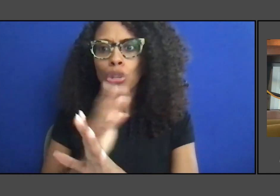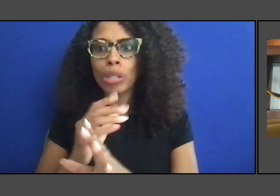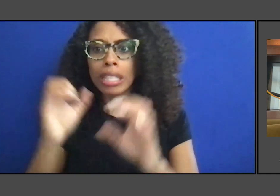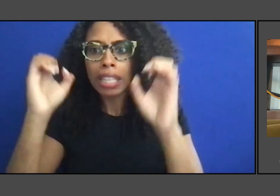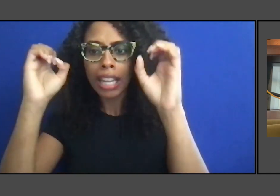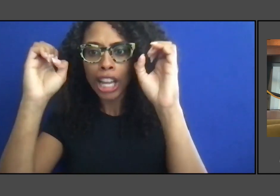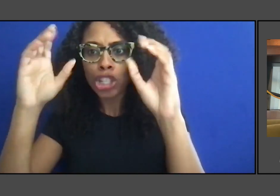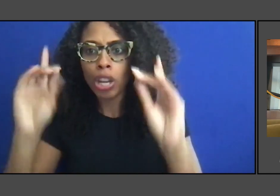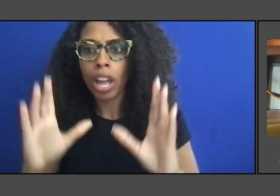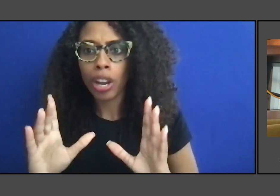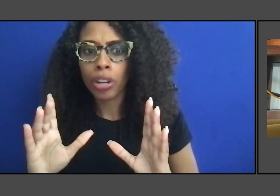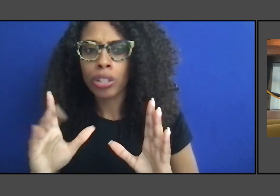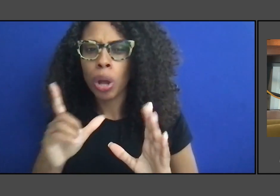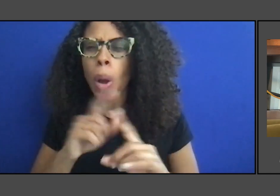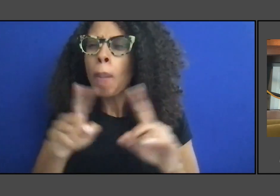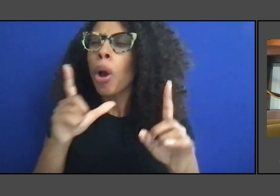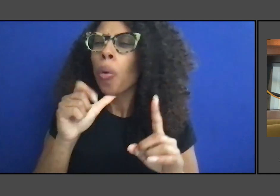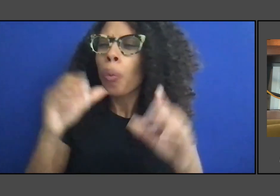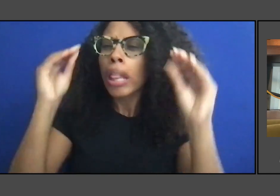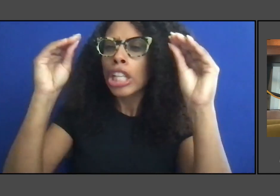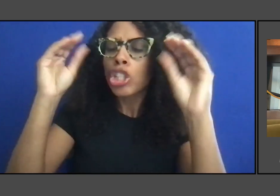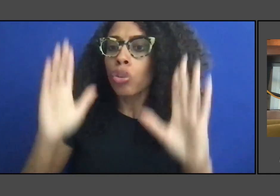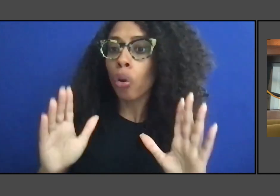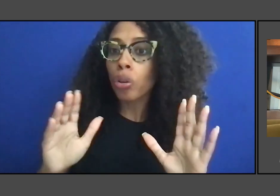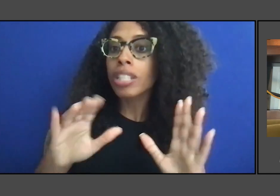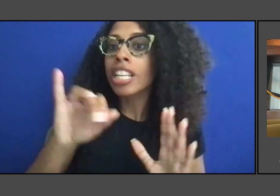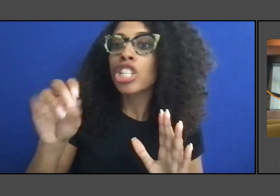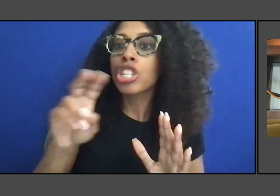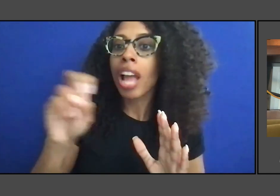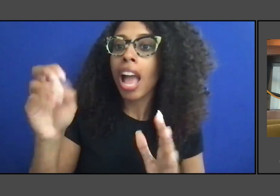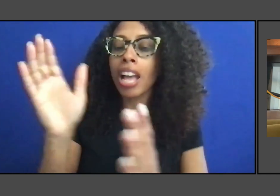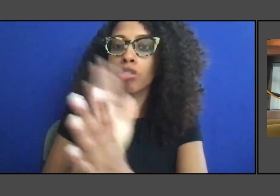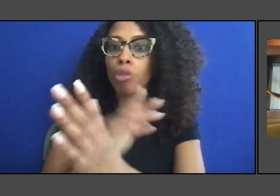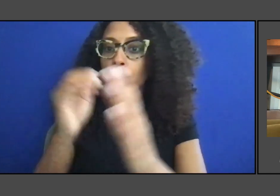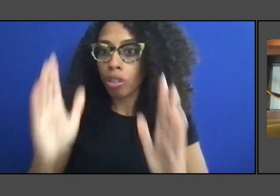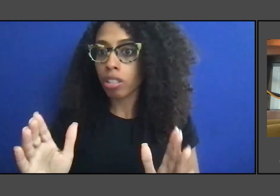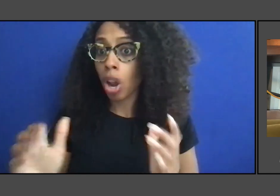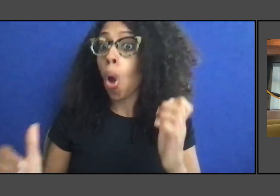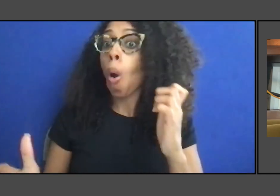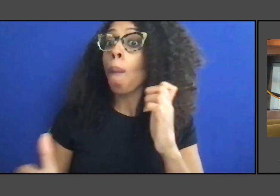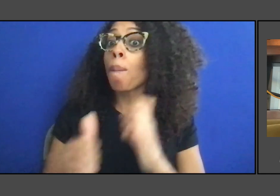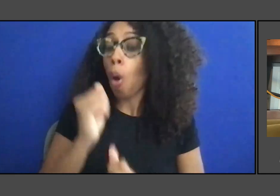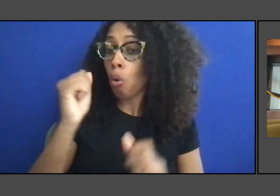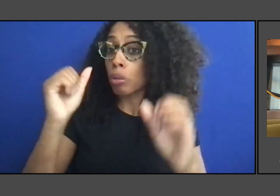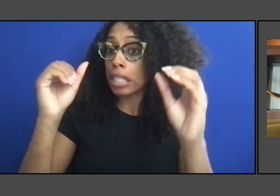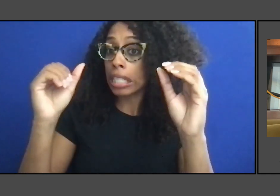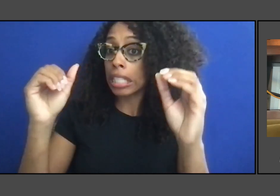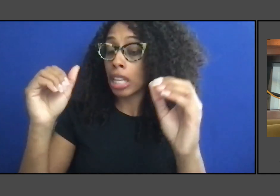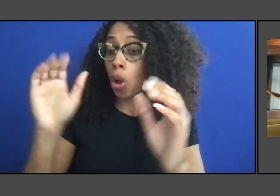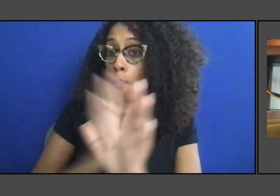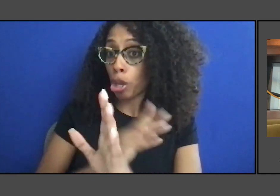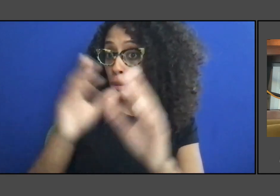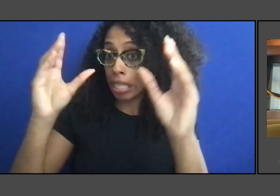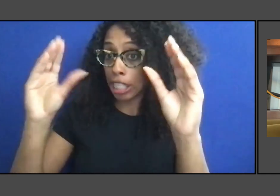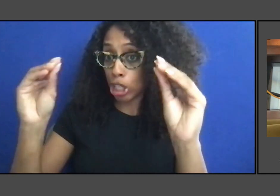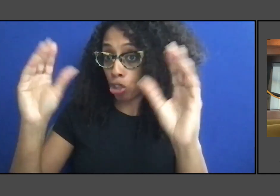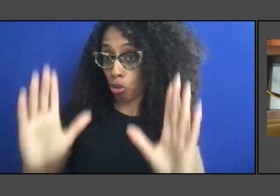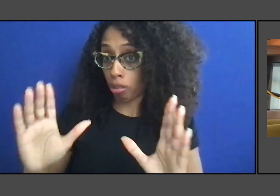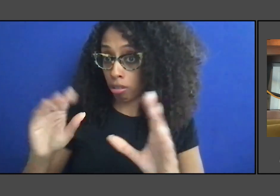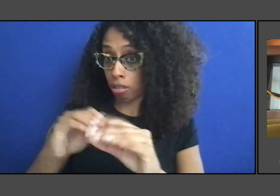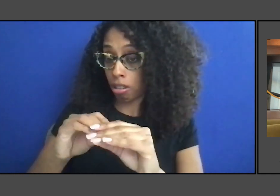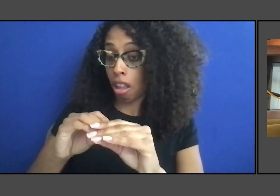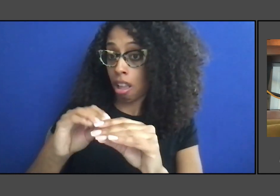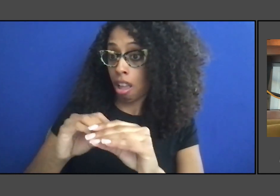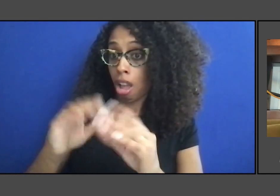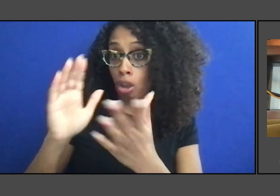right? Most in-school music educators have a jazz background. And how they get that background? They had jazz teachers, they had educators, it all kind of